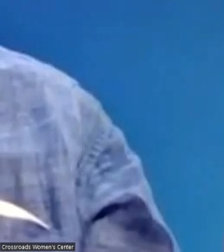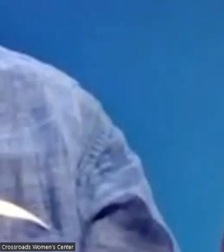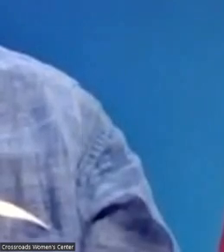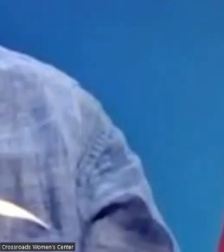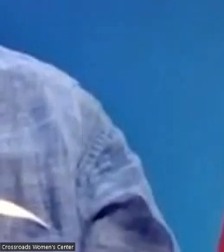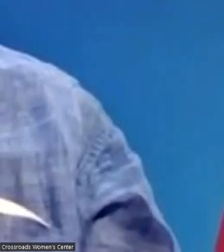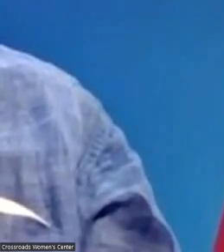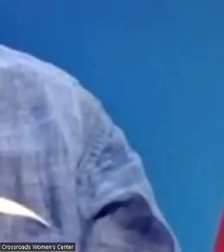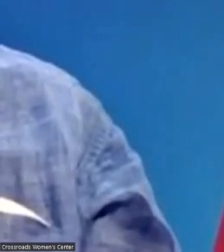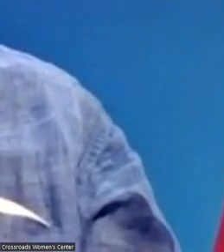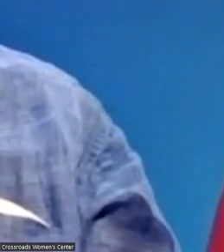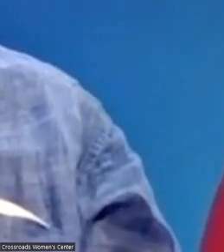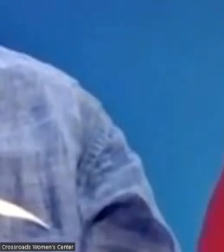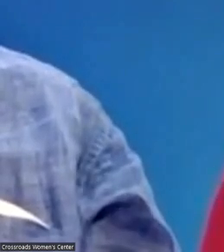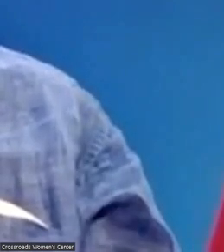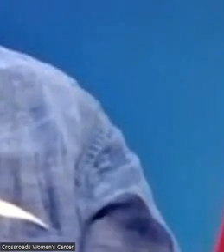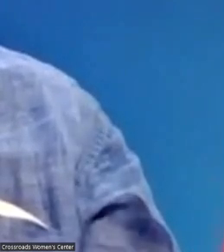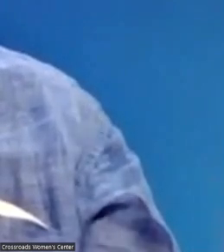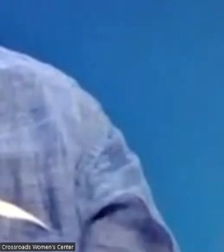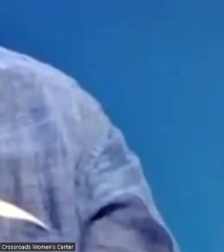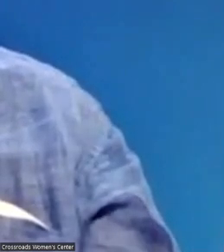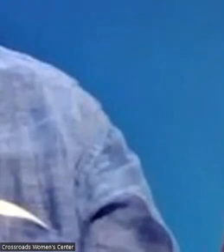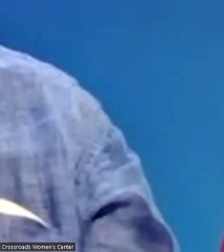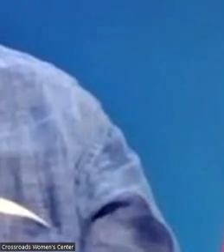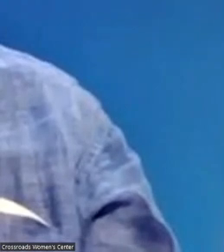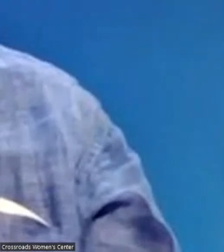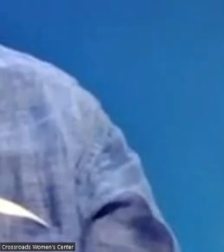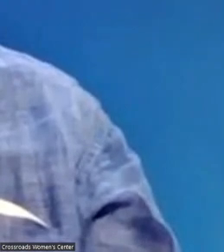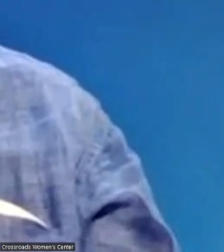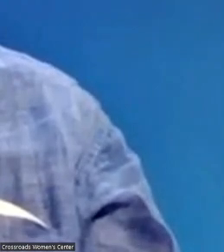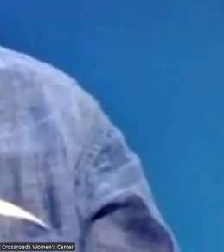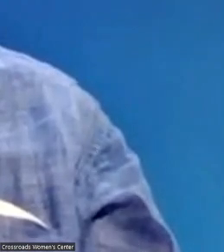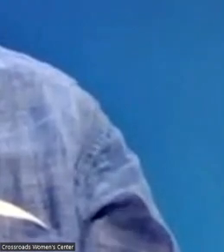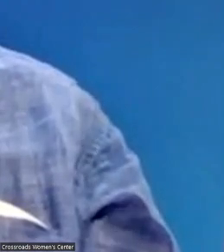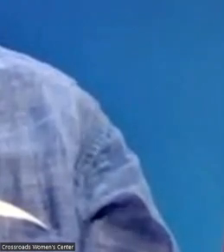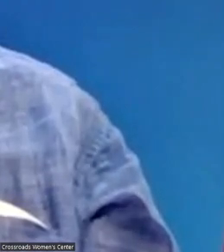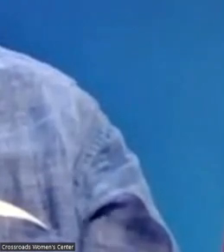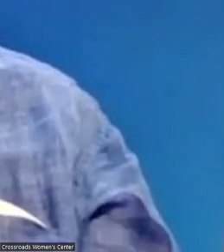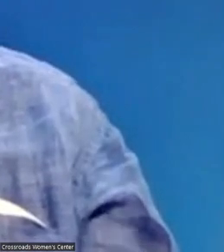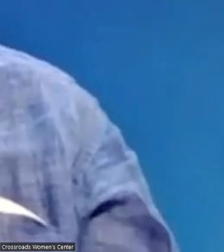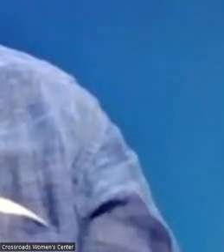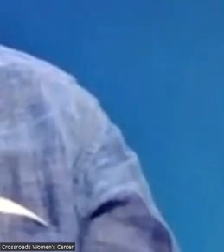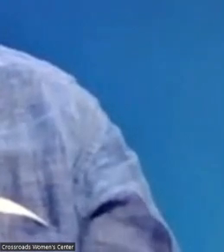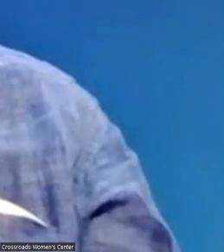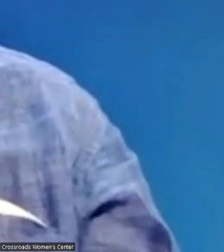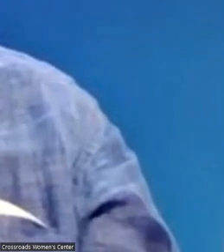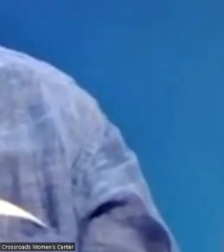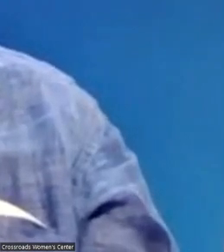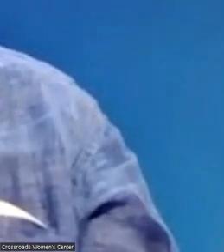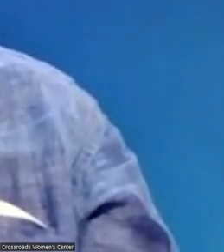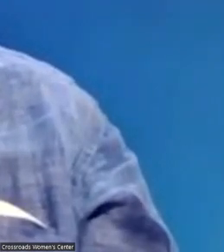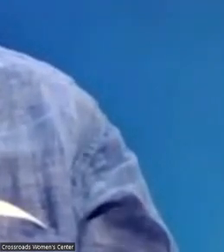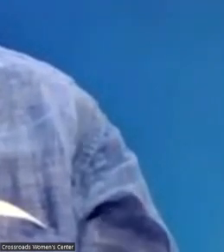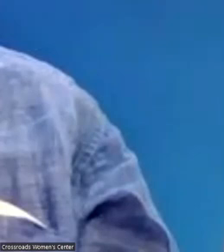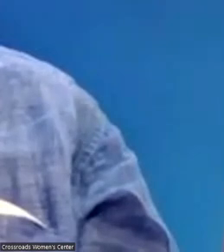in Jackson, Mississippi, for Black mothers in public housing. There's the Mothers Outreach